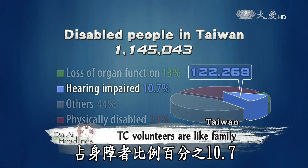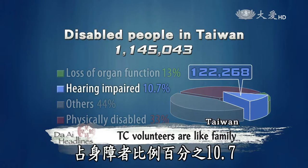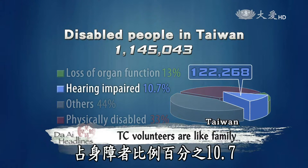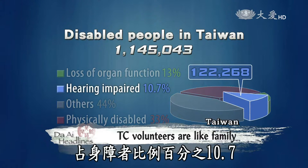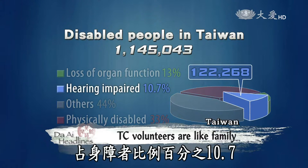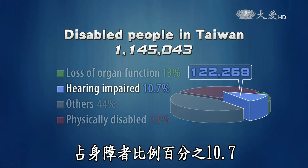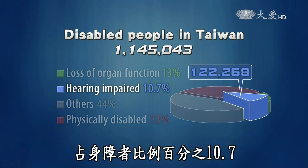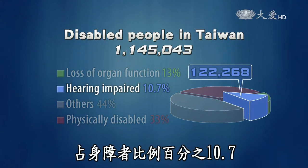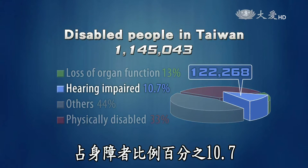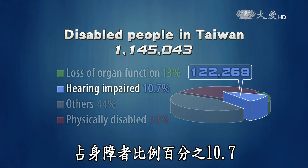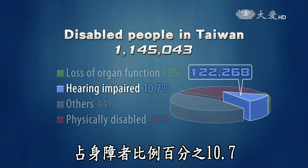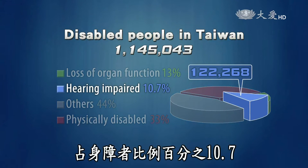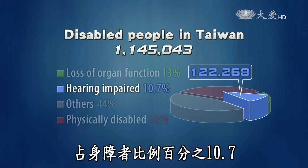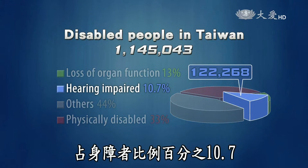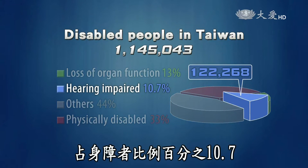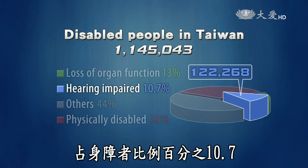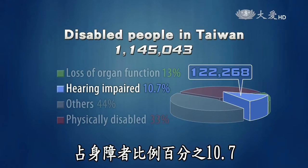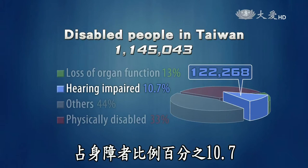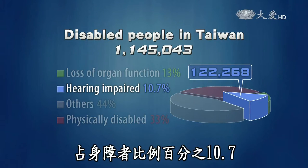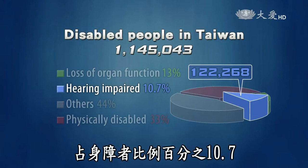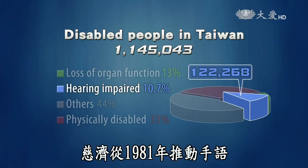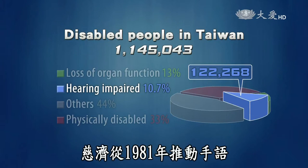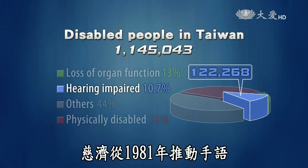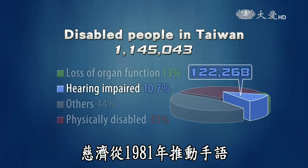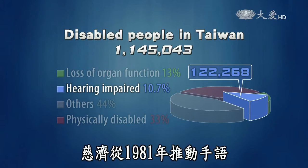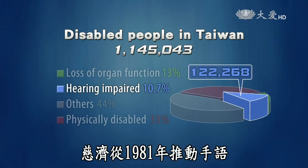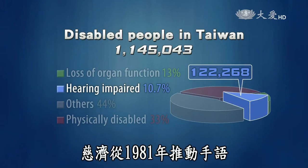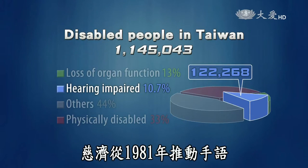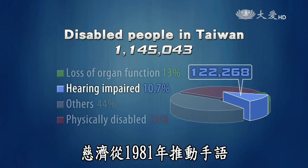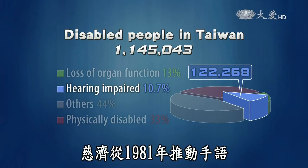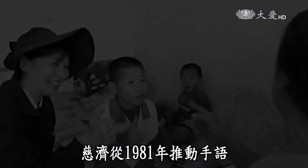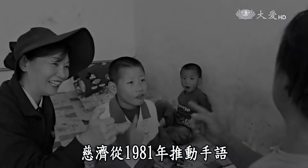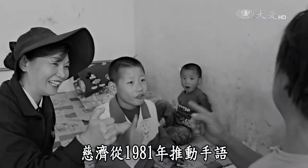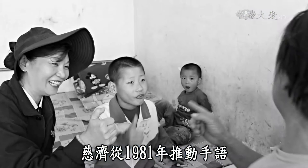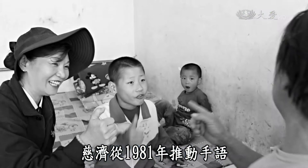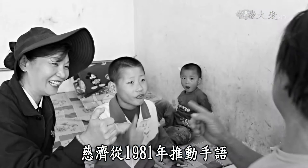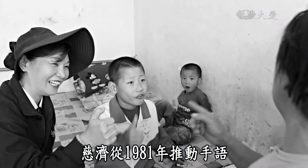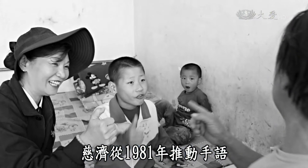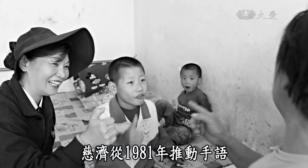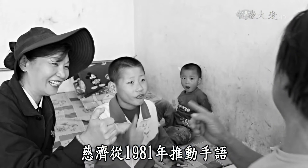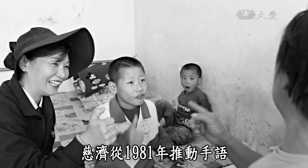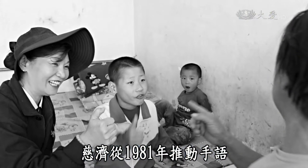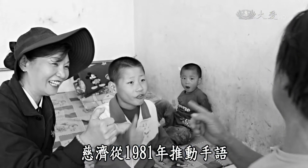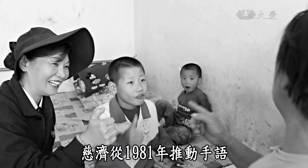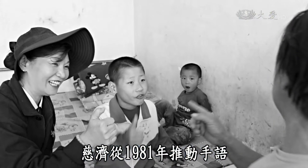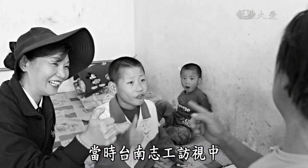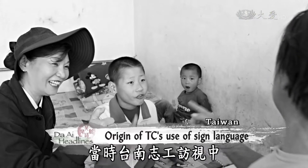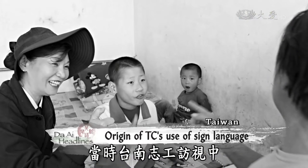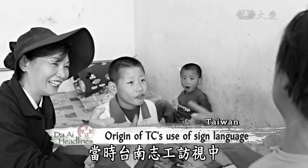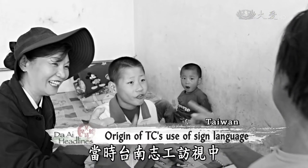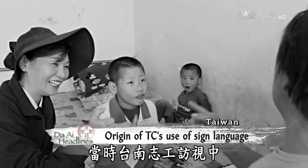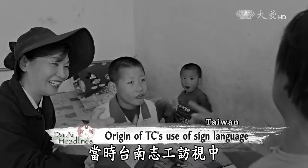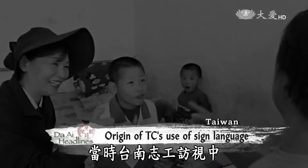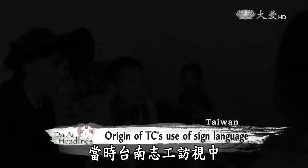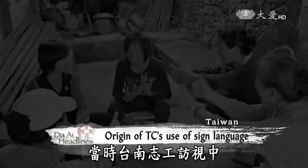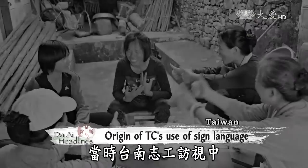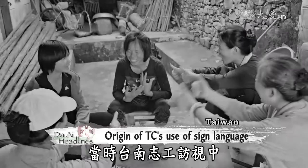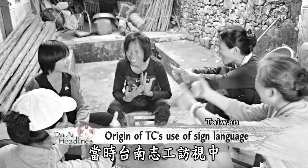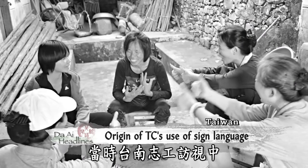up 10.7% of the disabled. Tzu Chi began promoting sign language in 1981 when some volunteers came across a